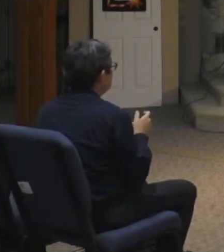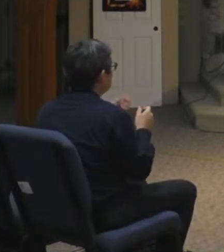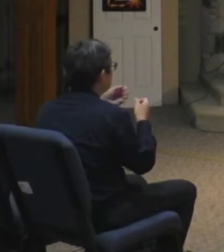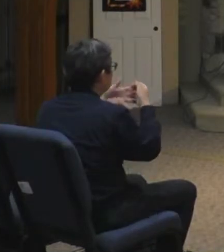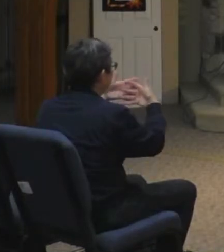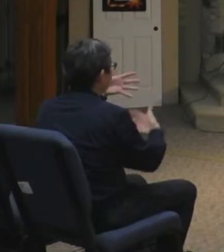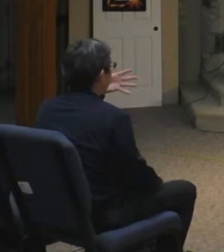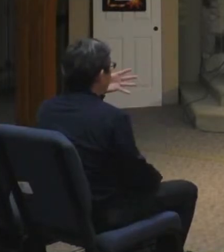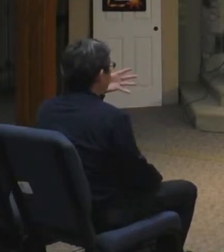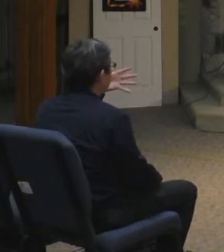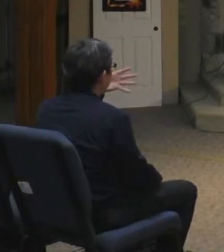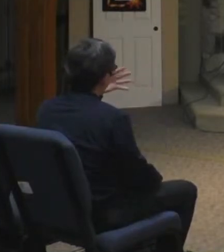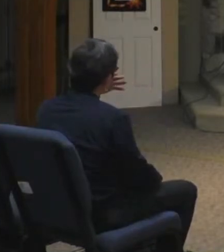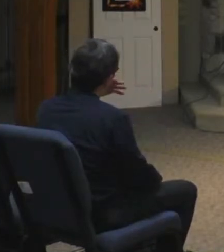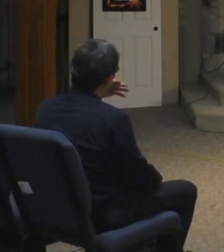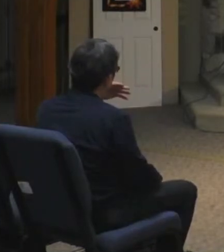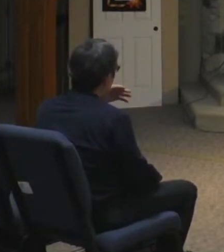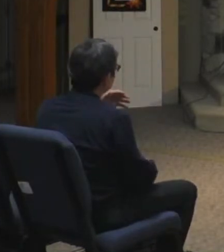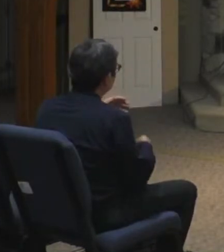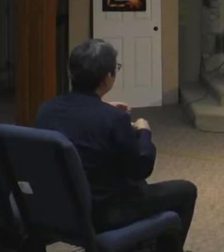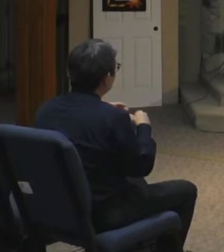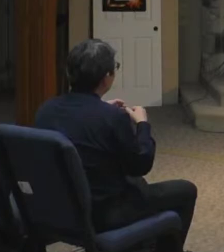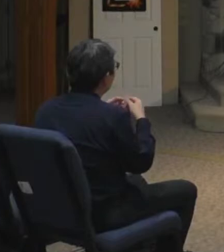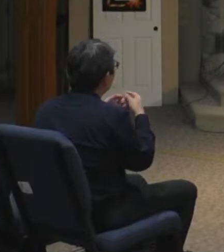get complicated, it's like, forget it. I mean, it's just